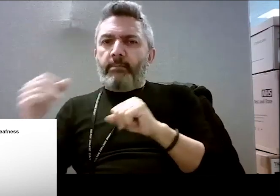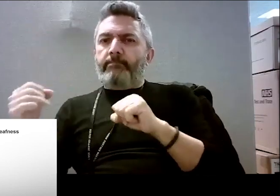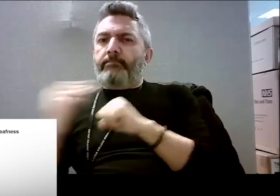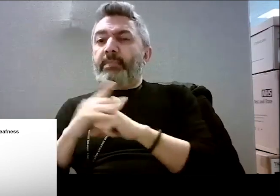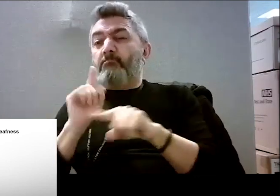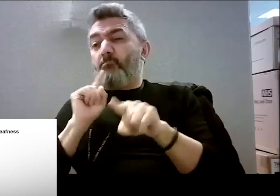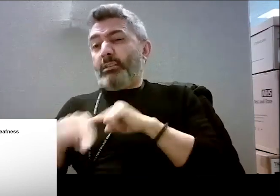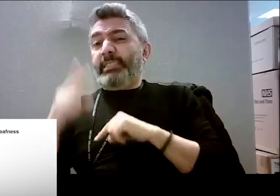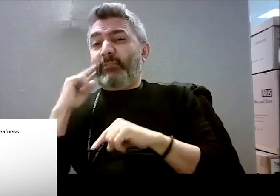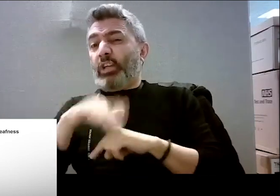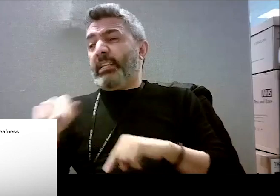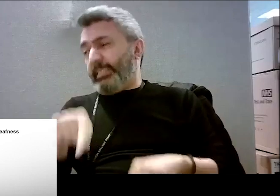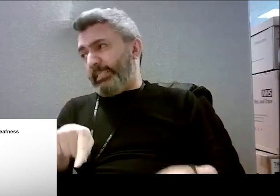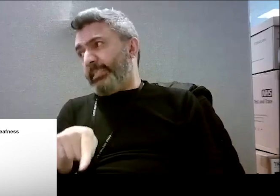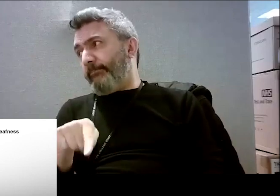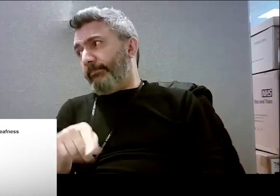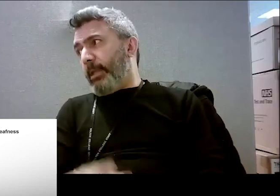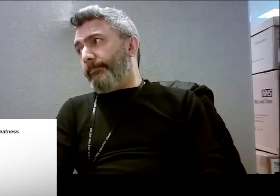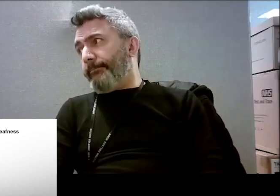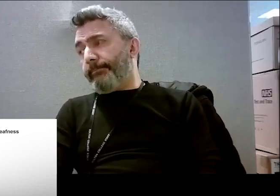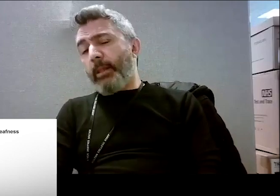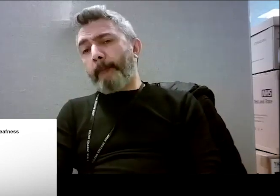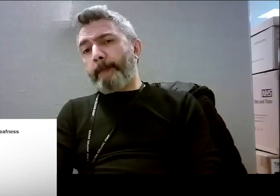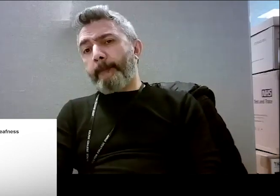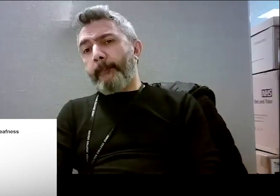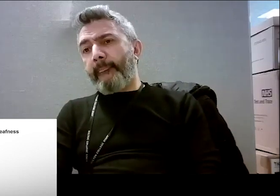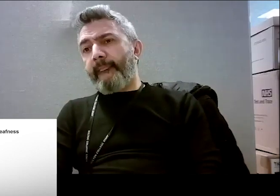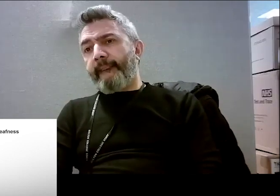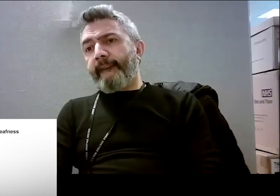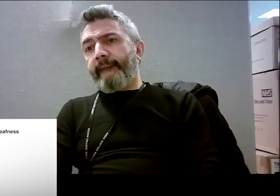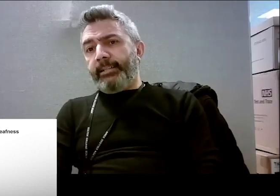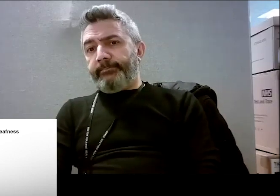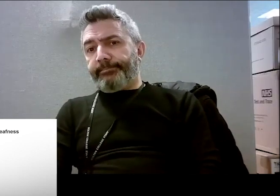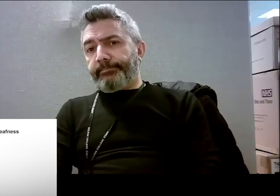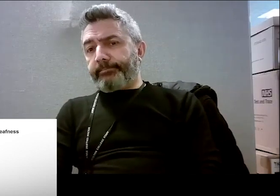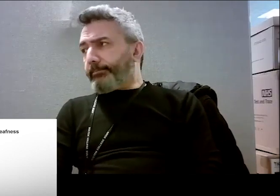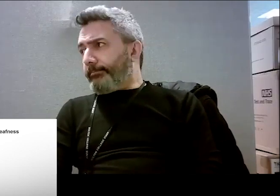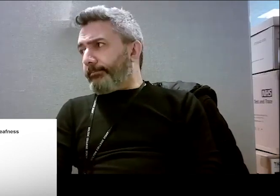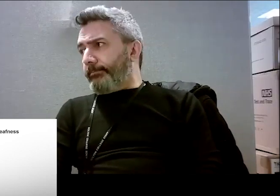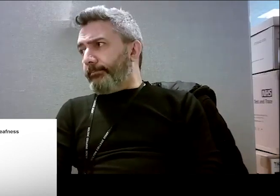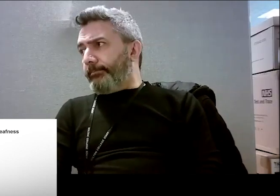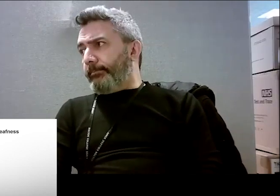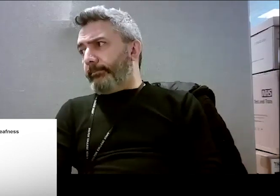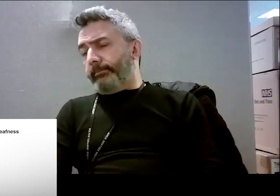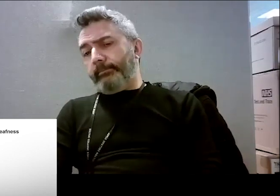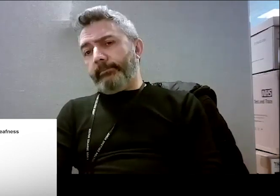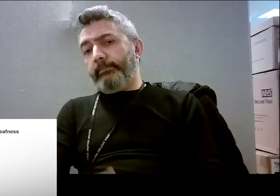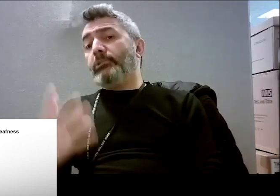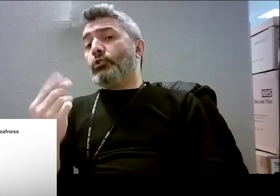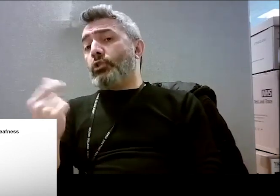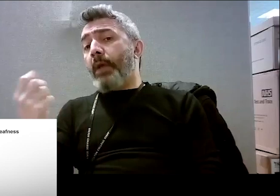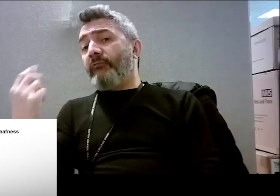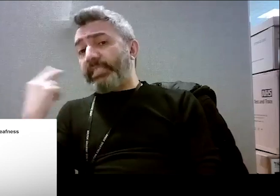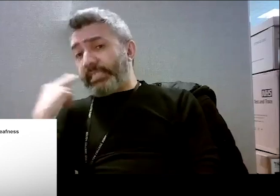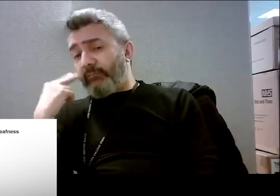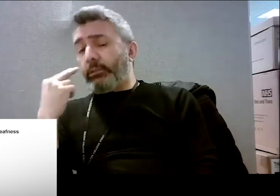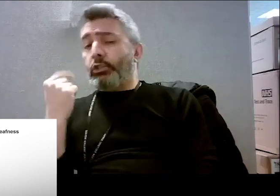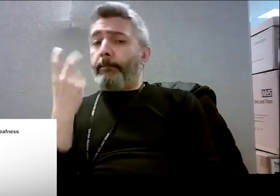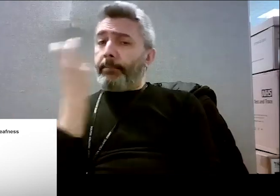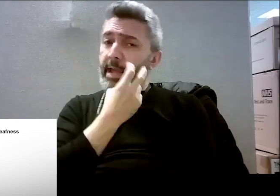of the traditional marriages. So you get a lot of the genes get passed on through families.